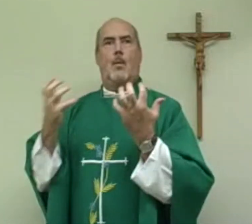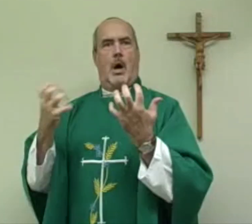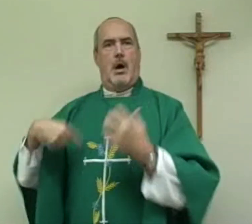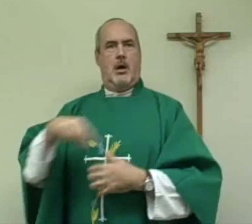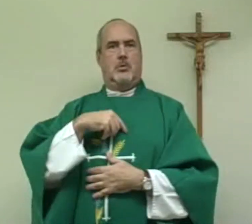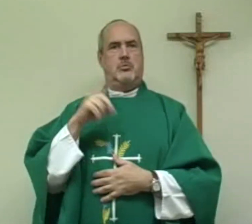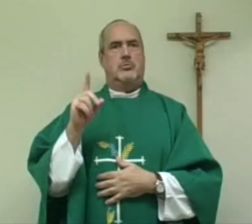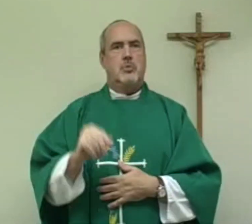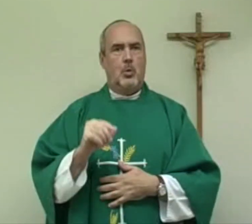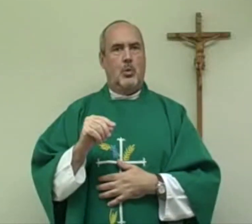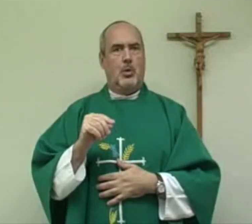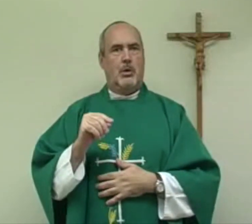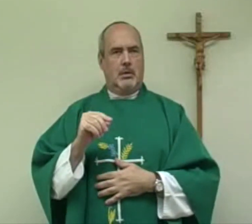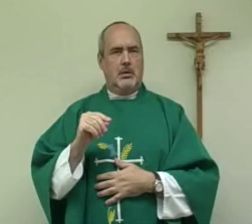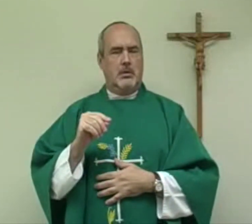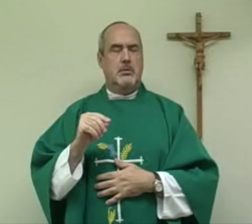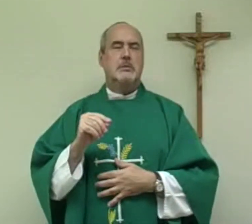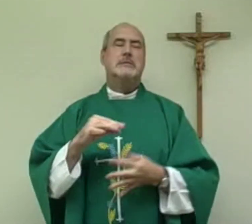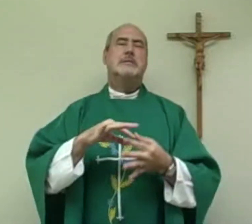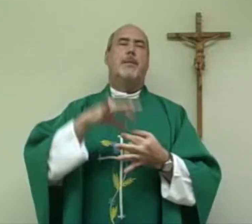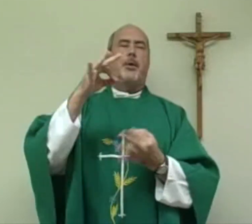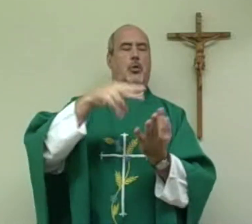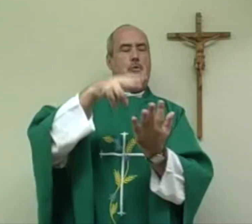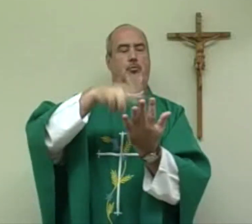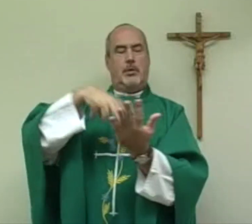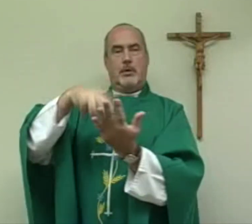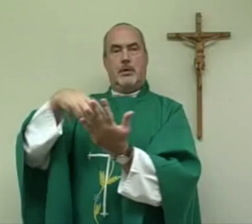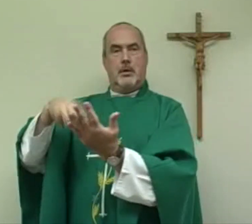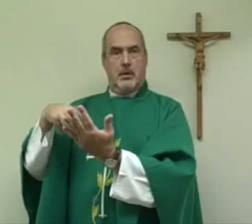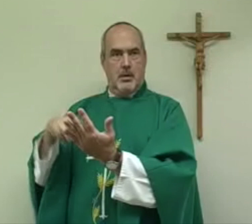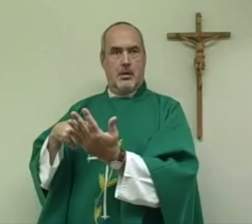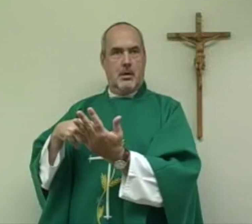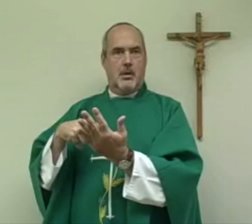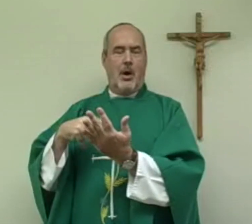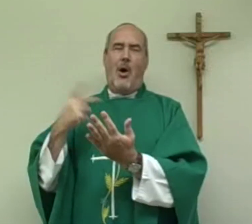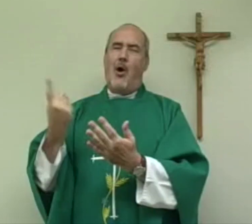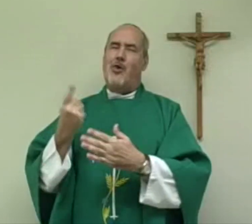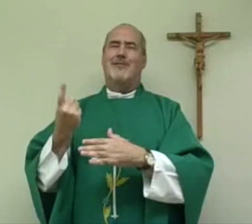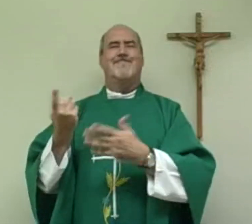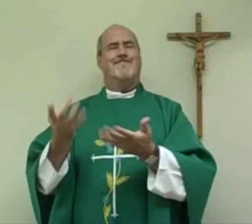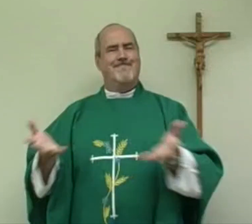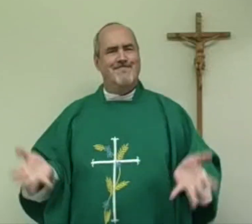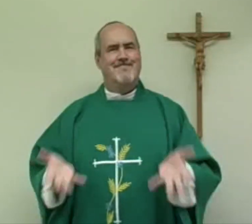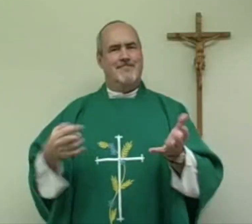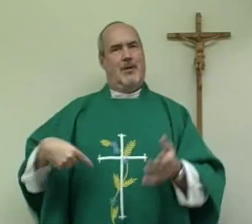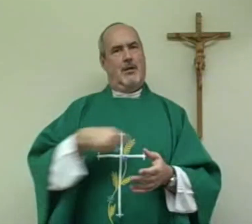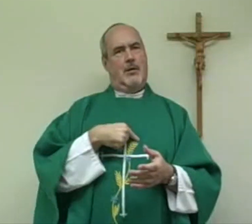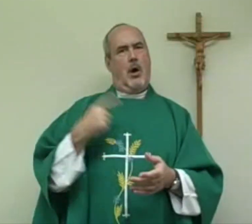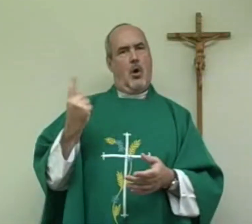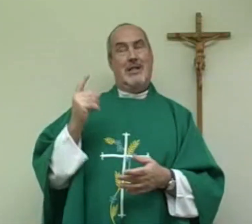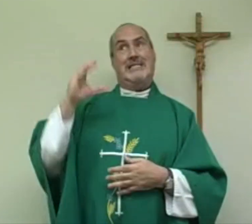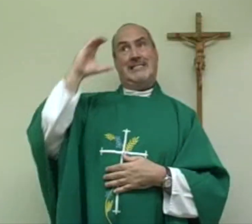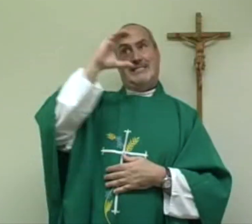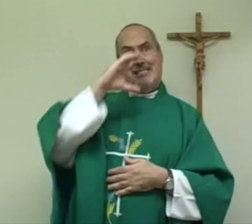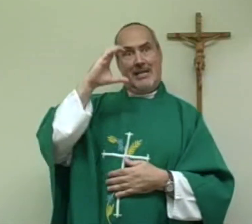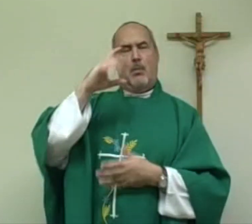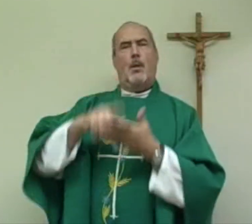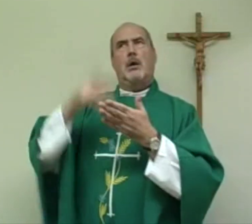is that we need to know what God wants for us and for us to do. In the spiritual readings, they always encourage